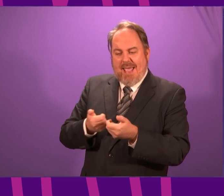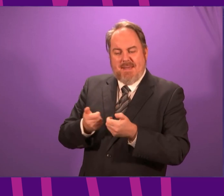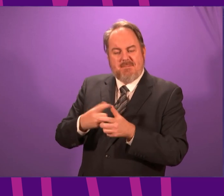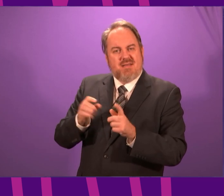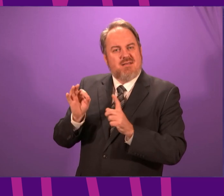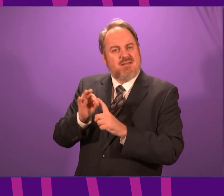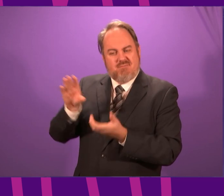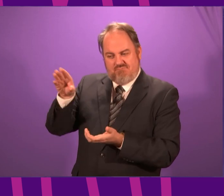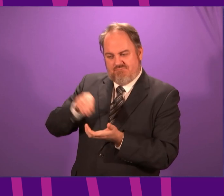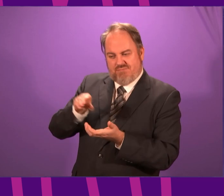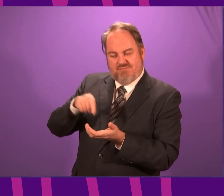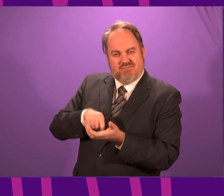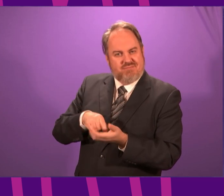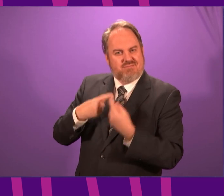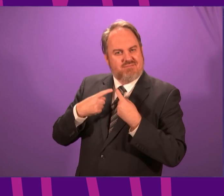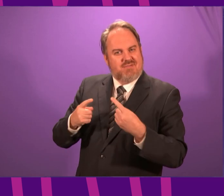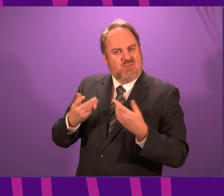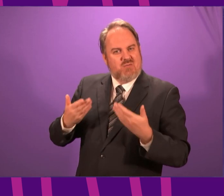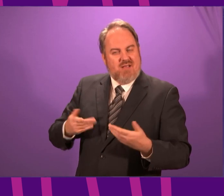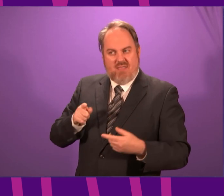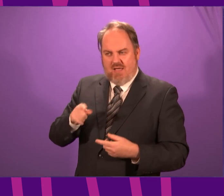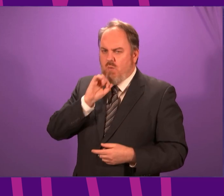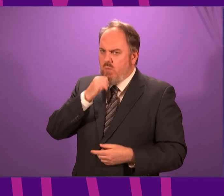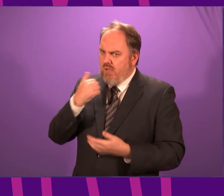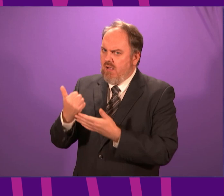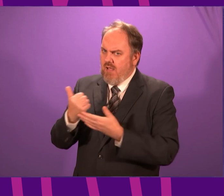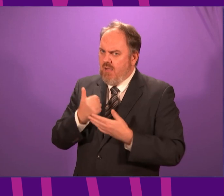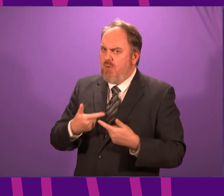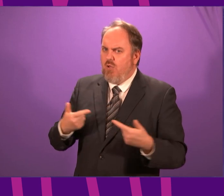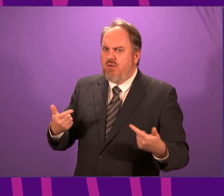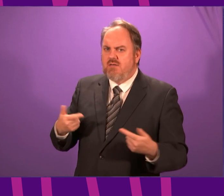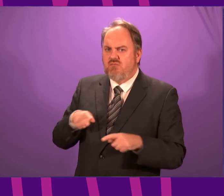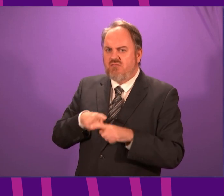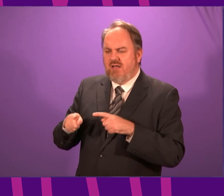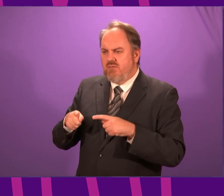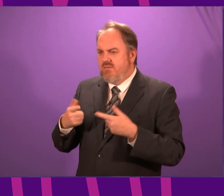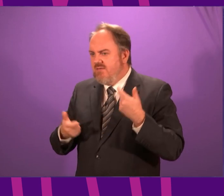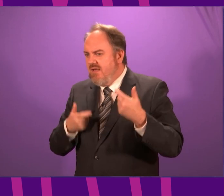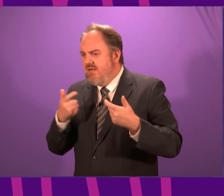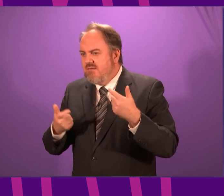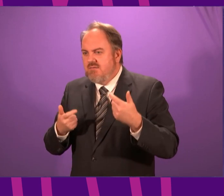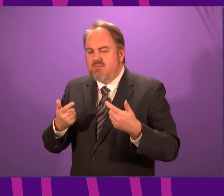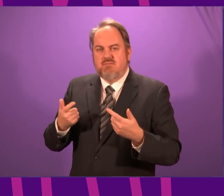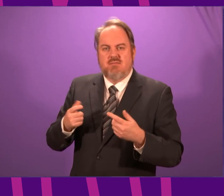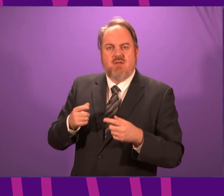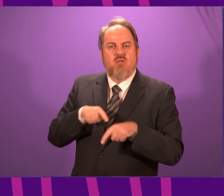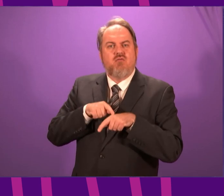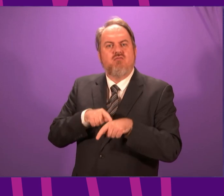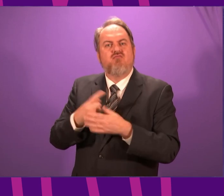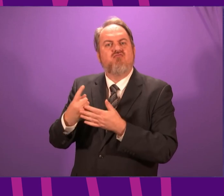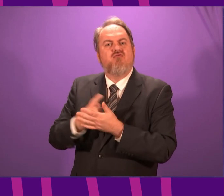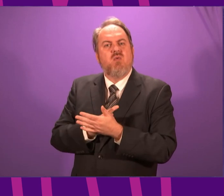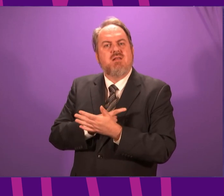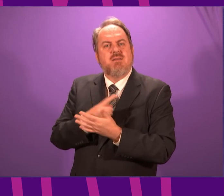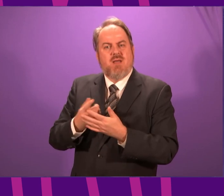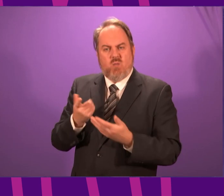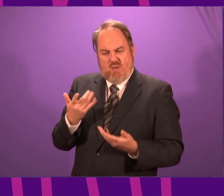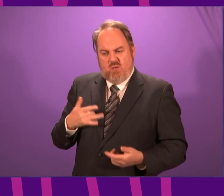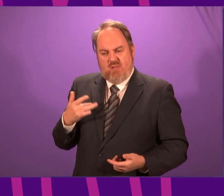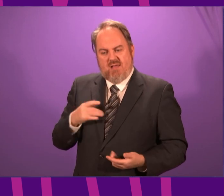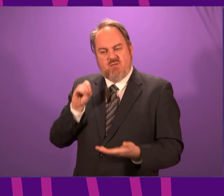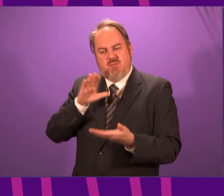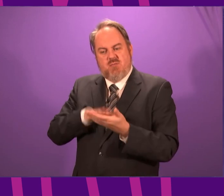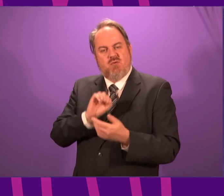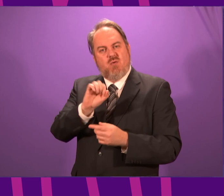the First Minister announced today, I think that will be very helpful in identifying some postcode regulations. With that in